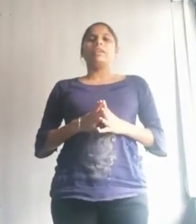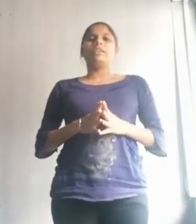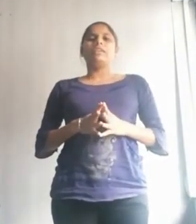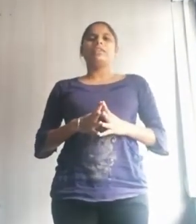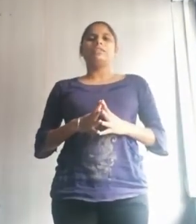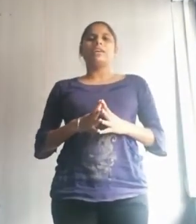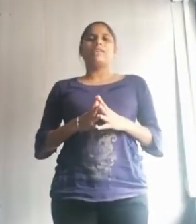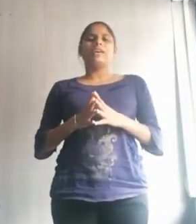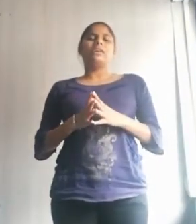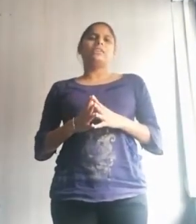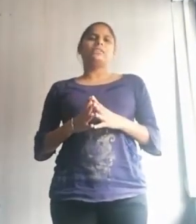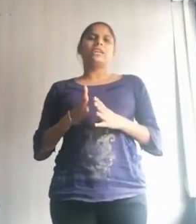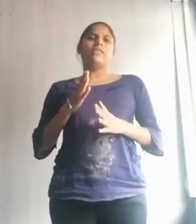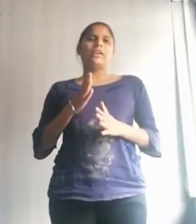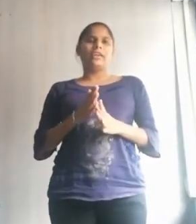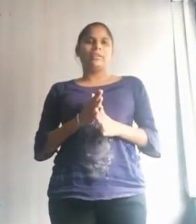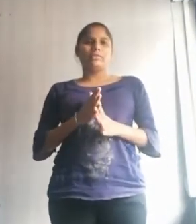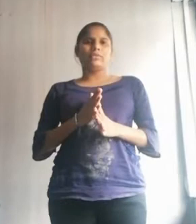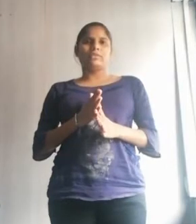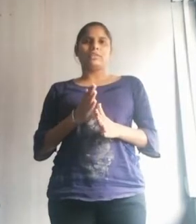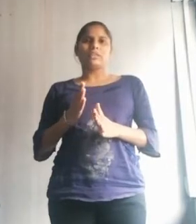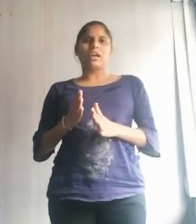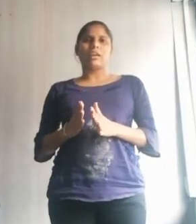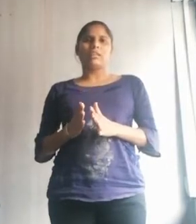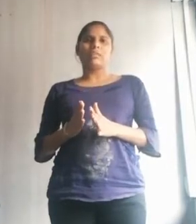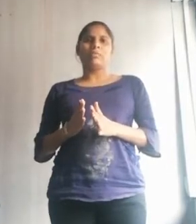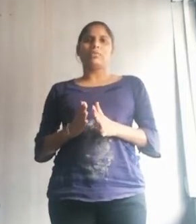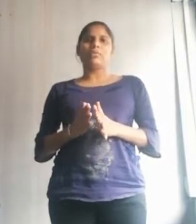Mainly the Java 8 features